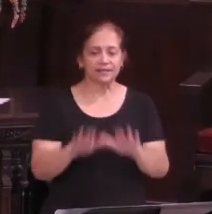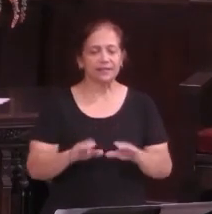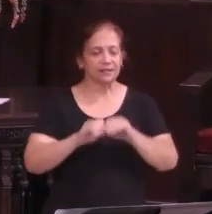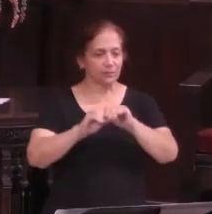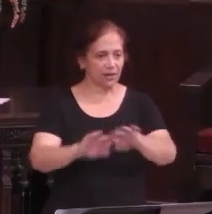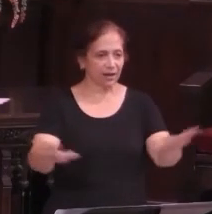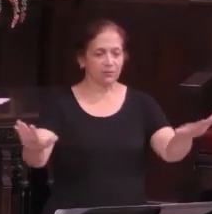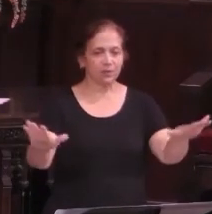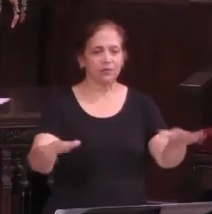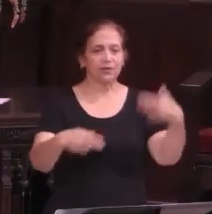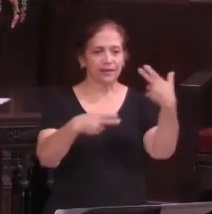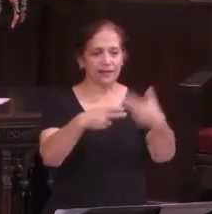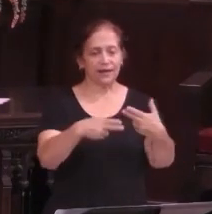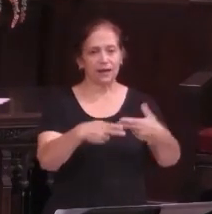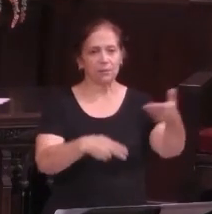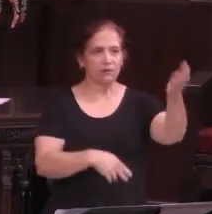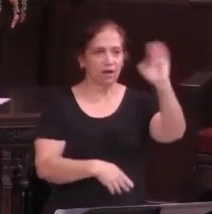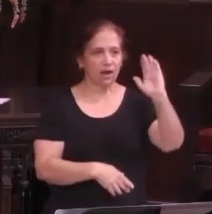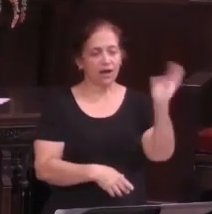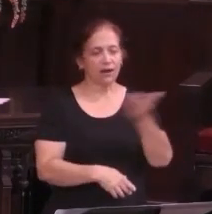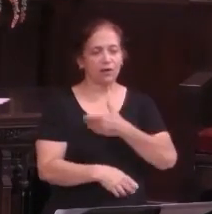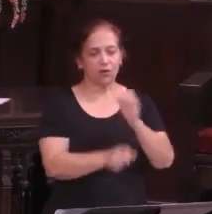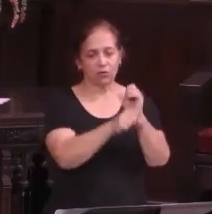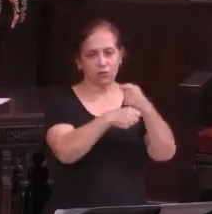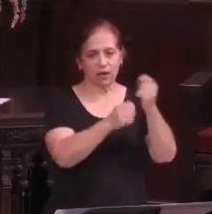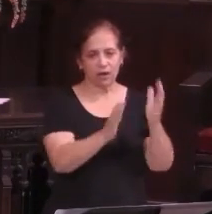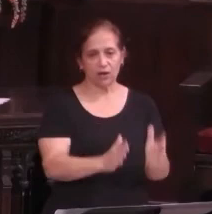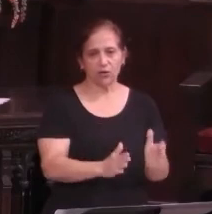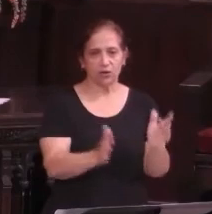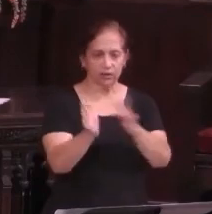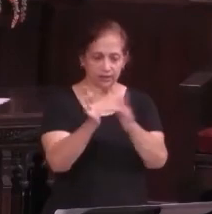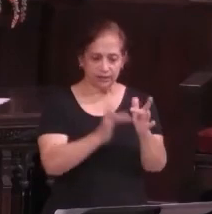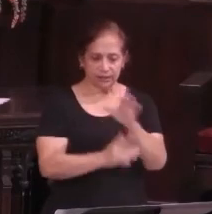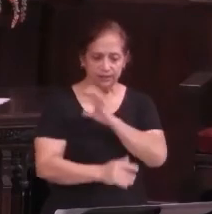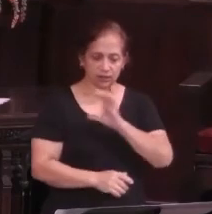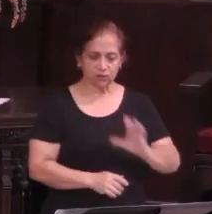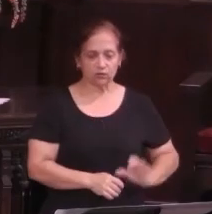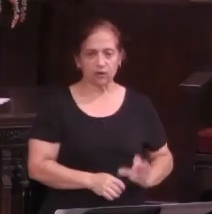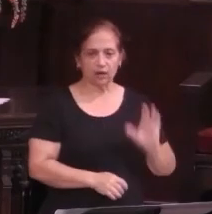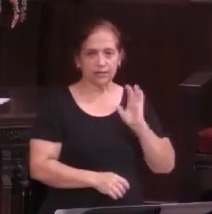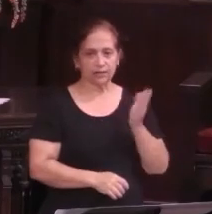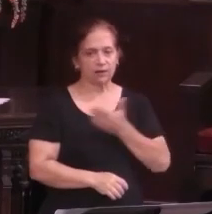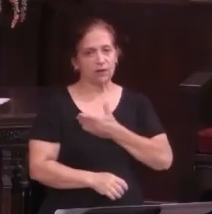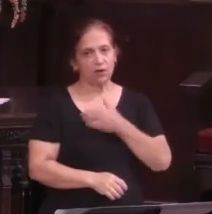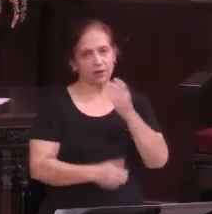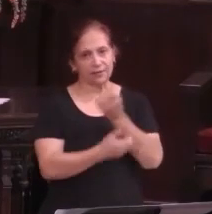upon you all in the name of God, our Creator, Jesus Christ,